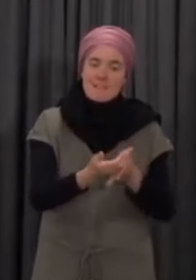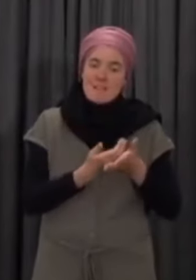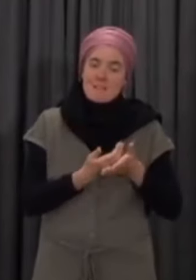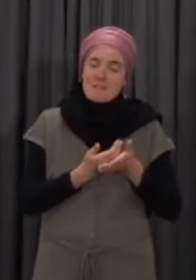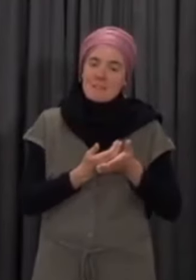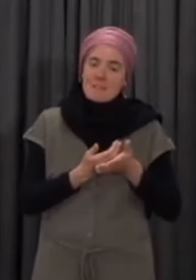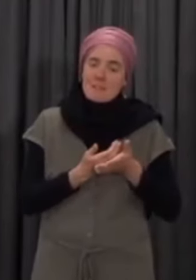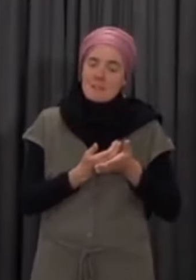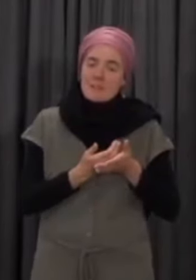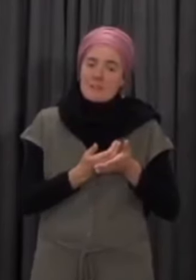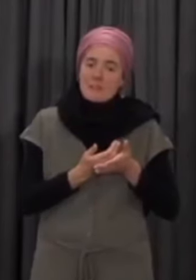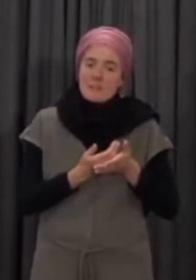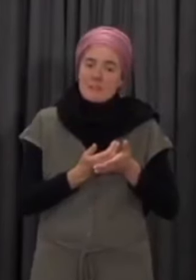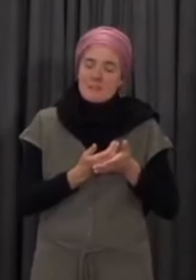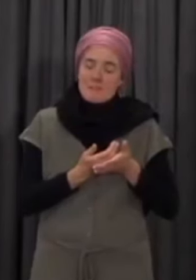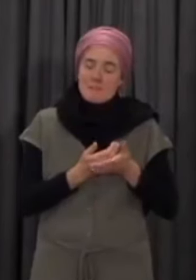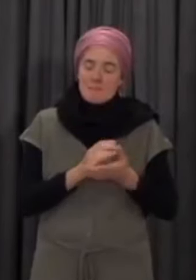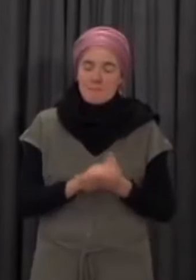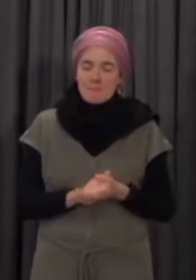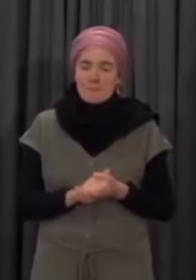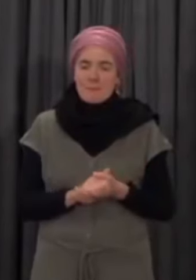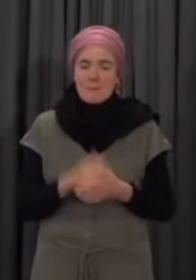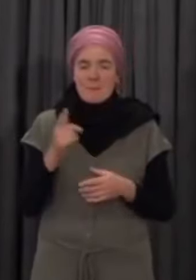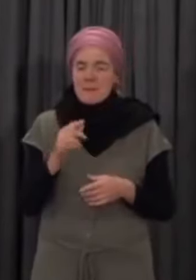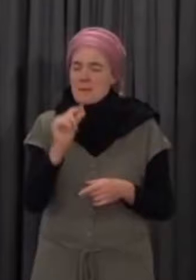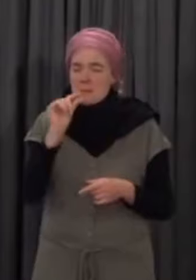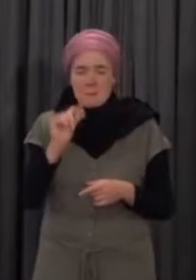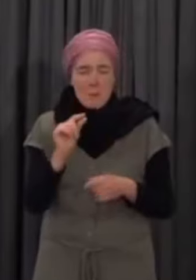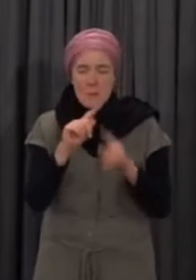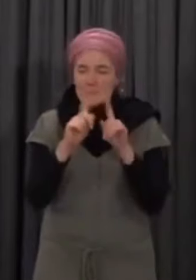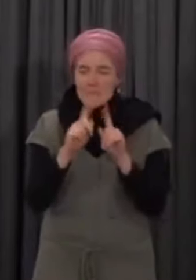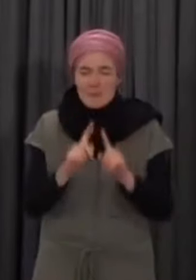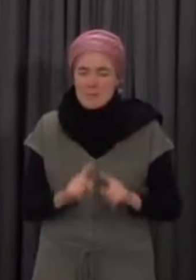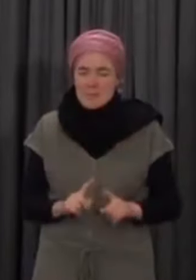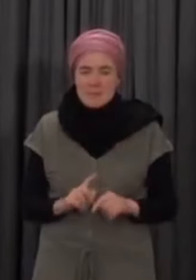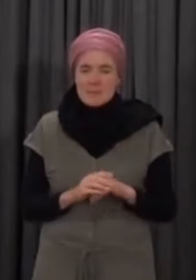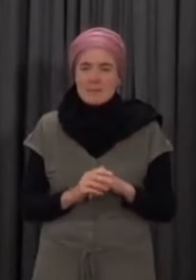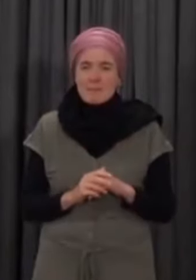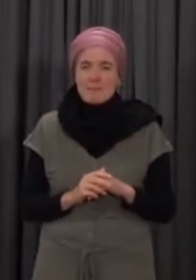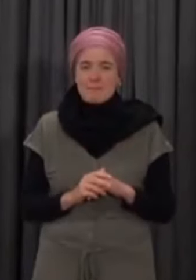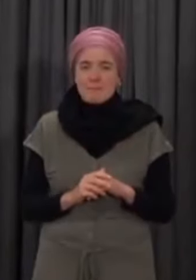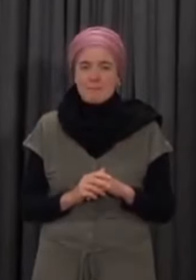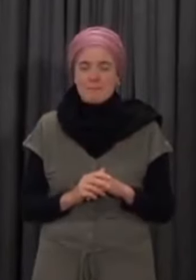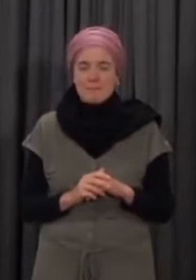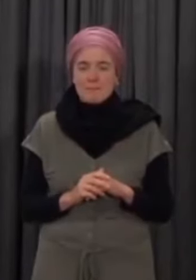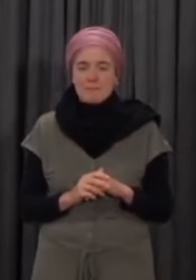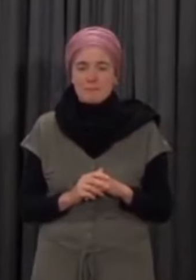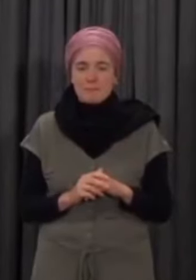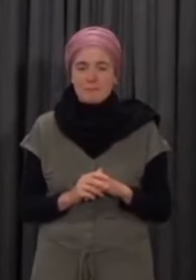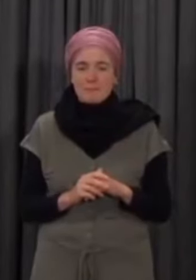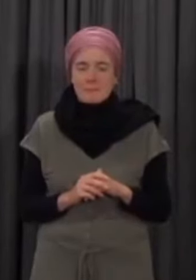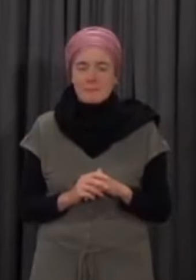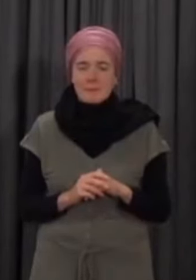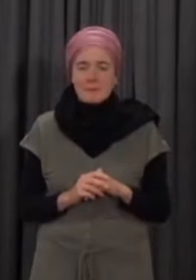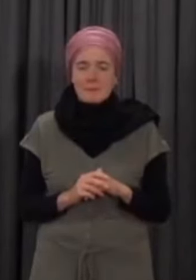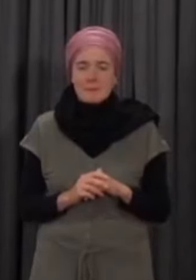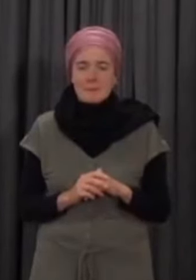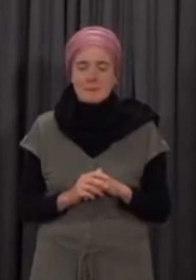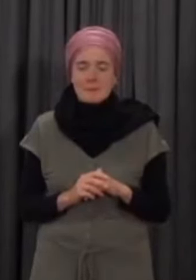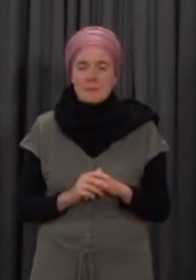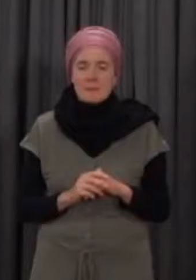exploring this morning, but they are differences at the margin. They're at the edge of what we are doing. The big